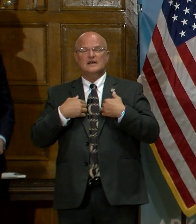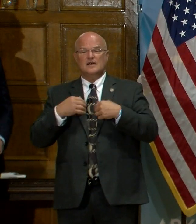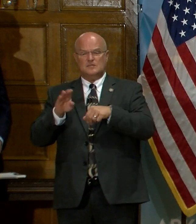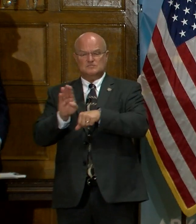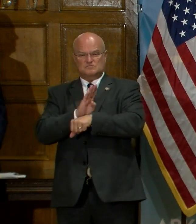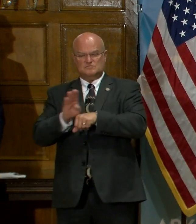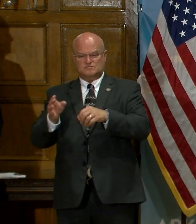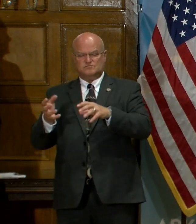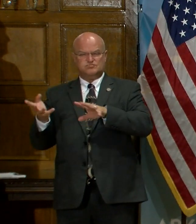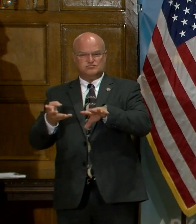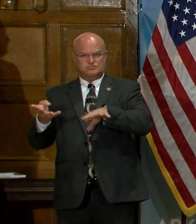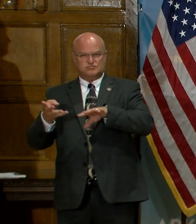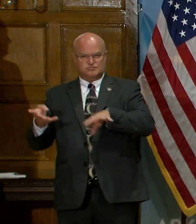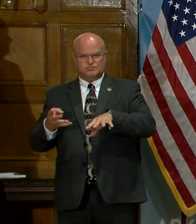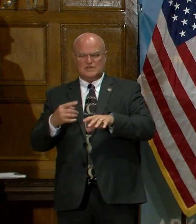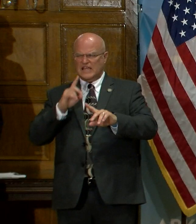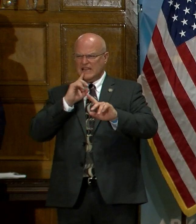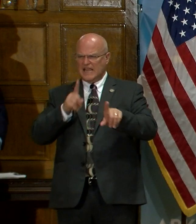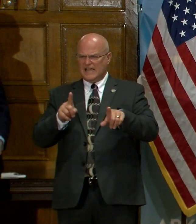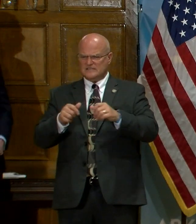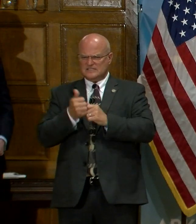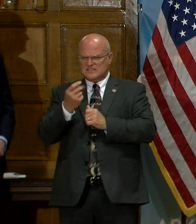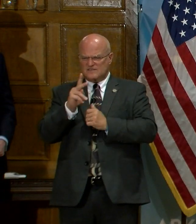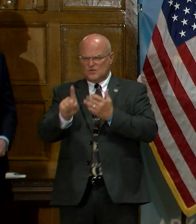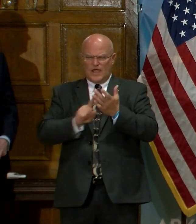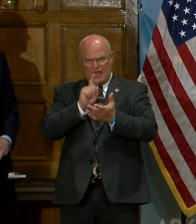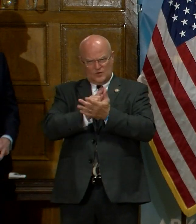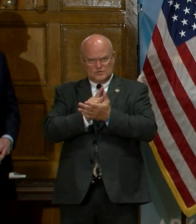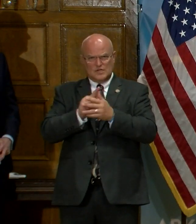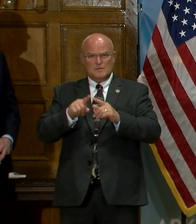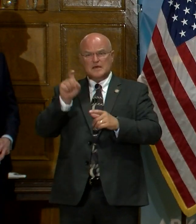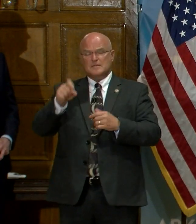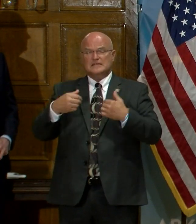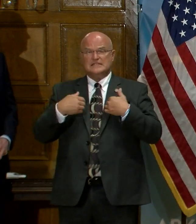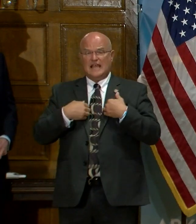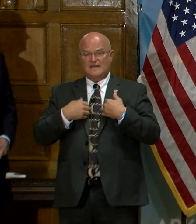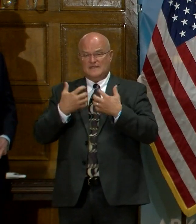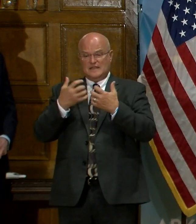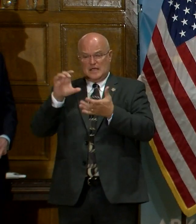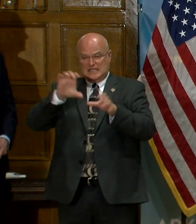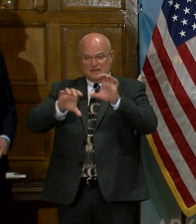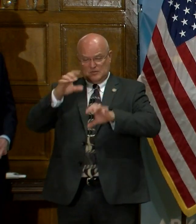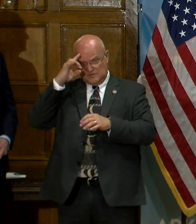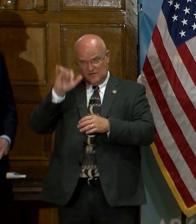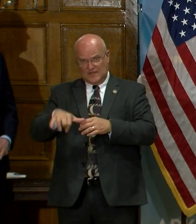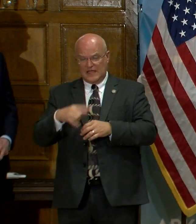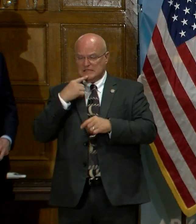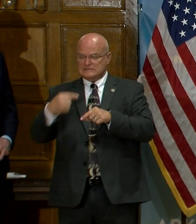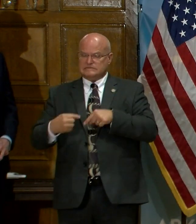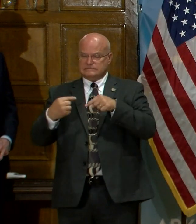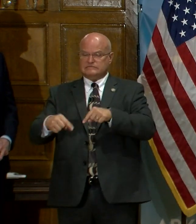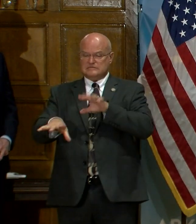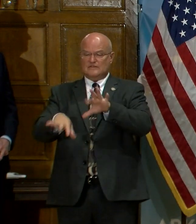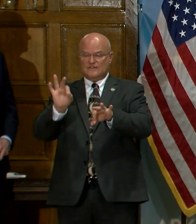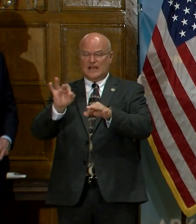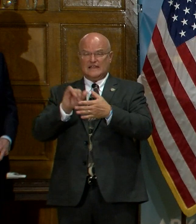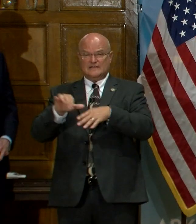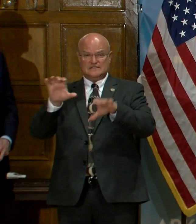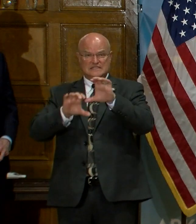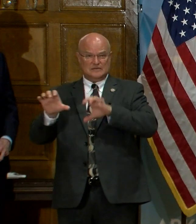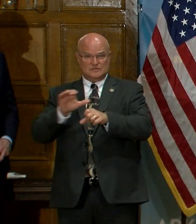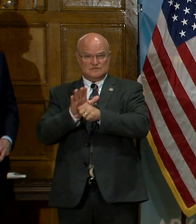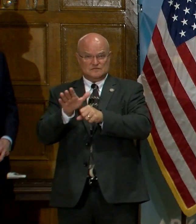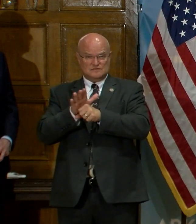have platforms that can give answers within a few hours, but they have to have the reagents for that, and they're really struggling with that to